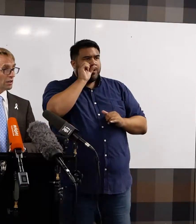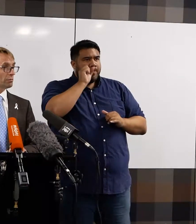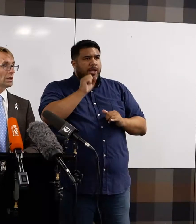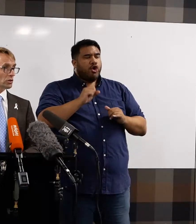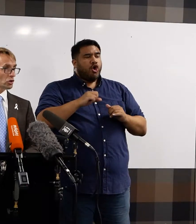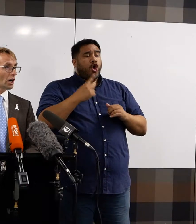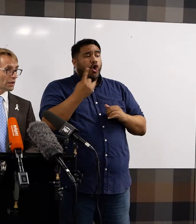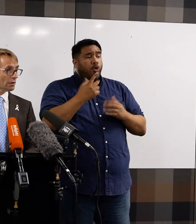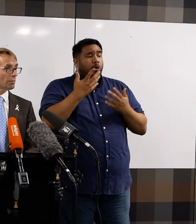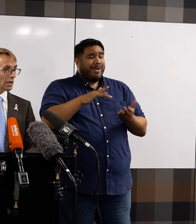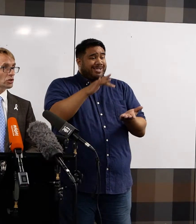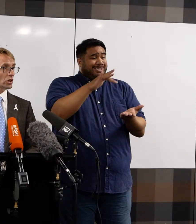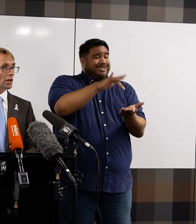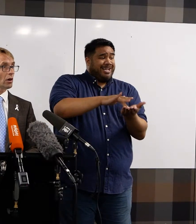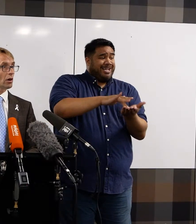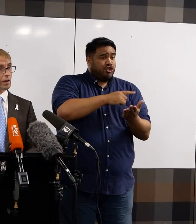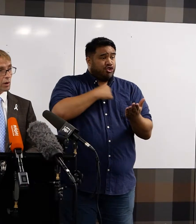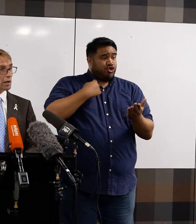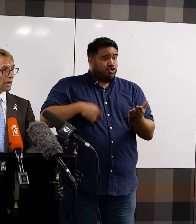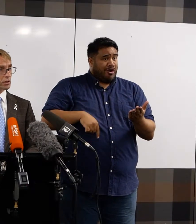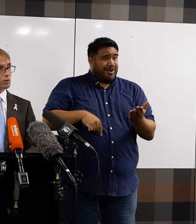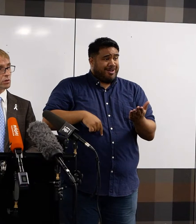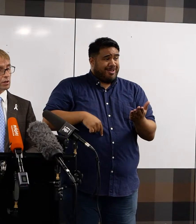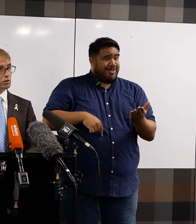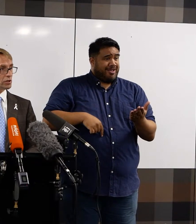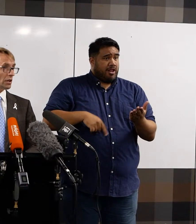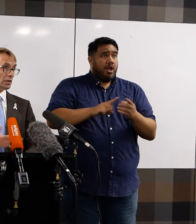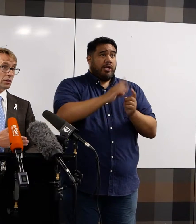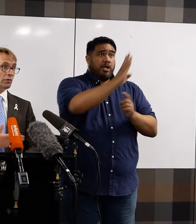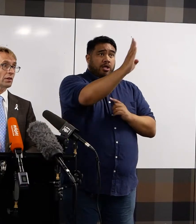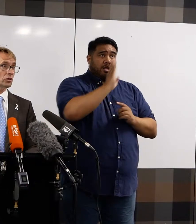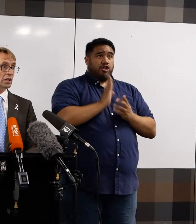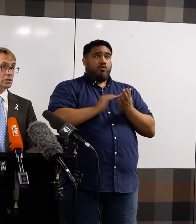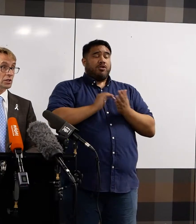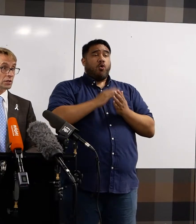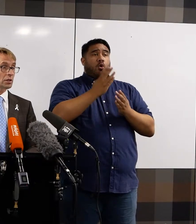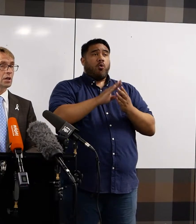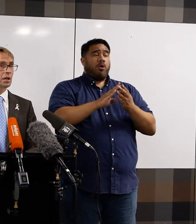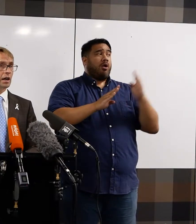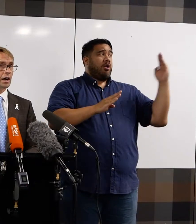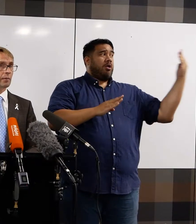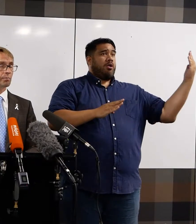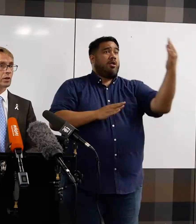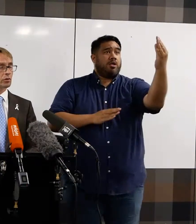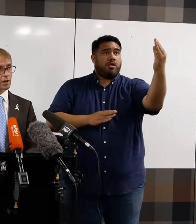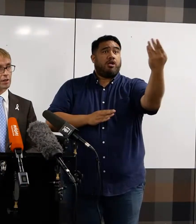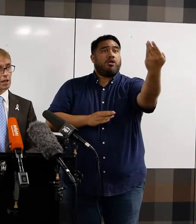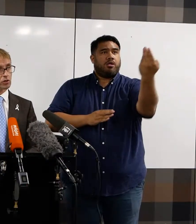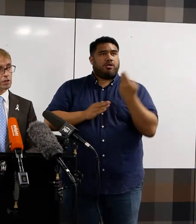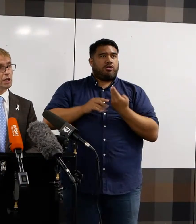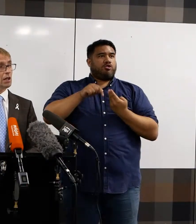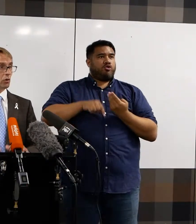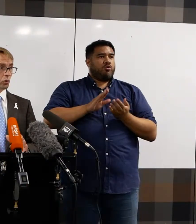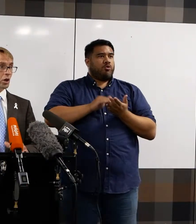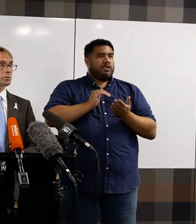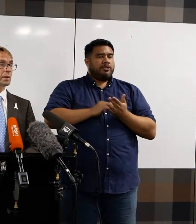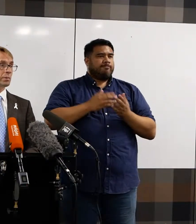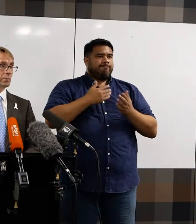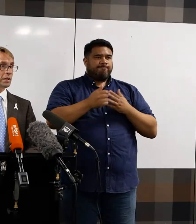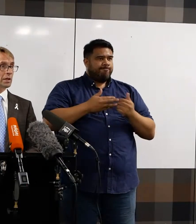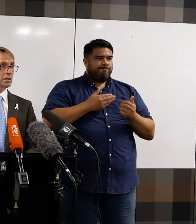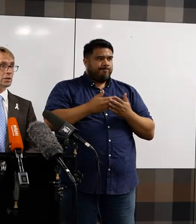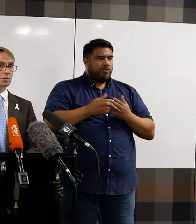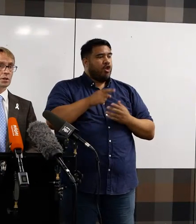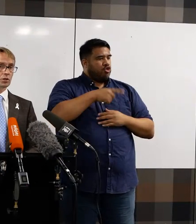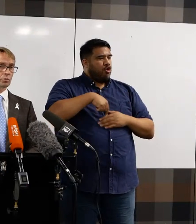who might have been in China, mainland China, on their way back to New Zealand, even if they've transited through another country, all those